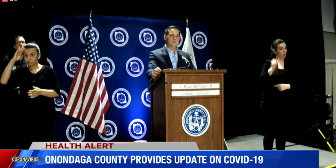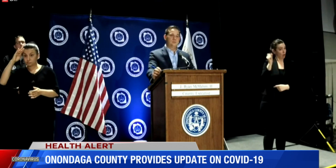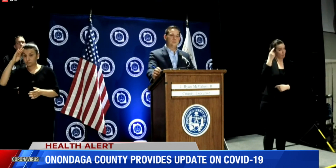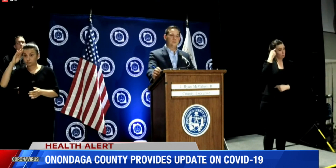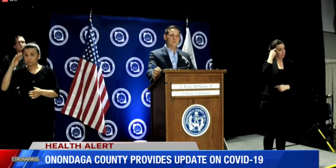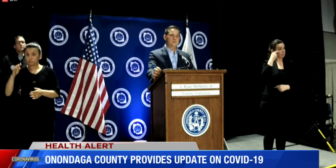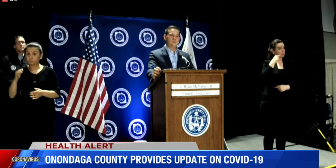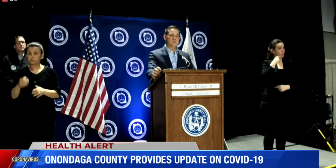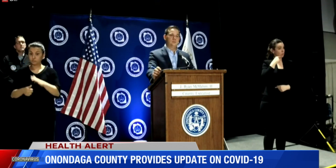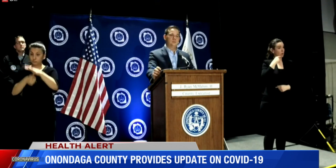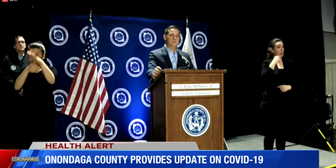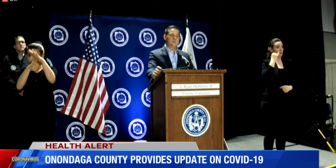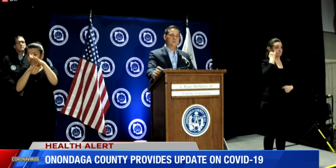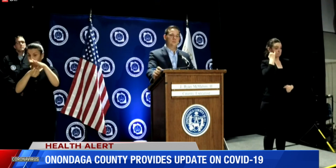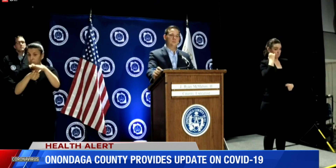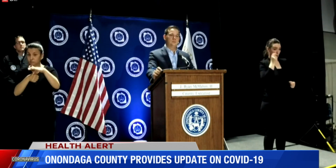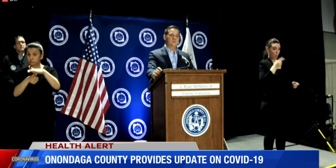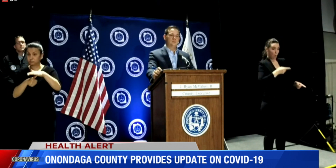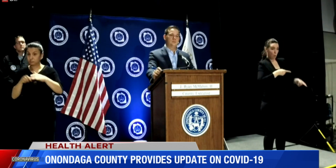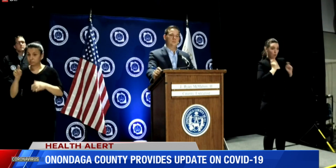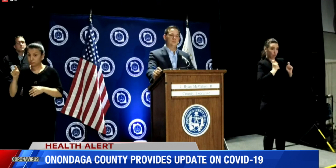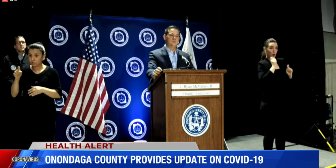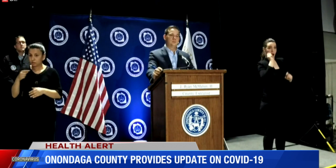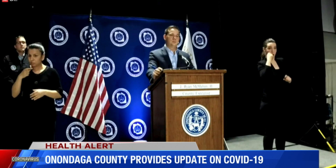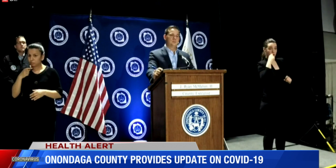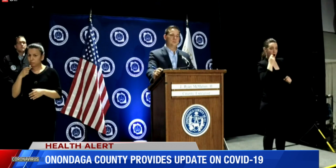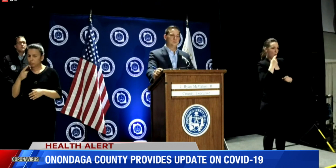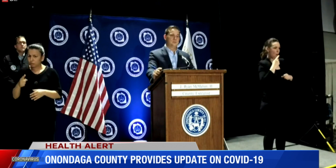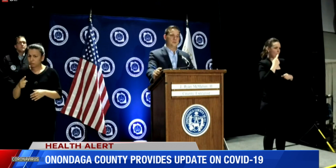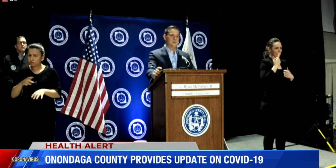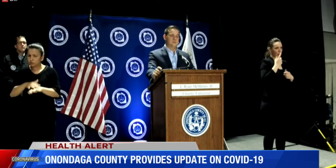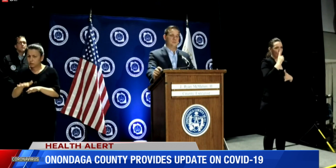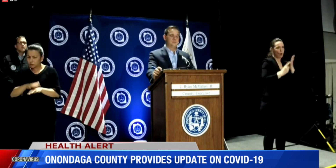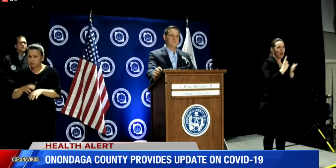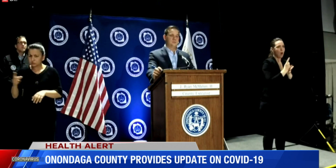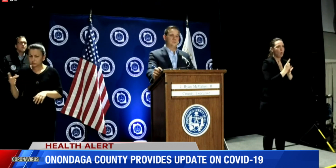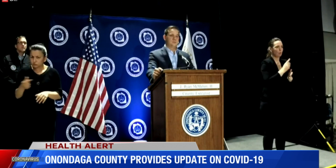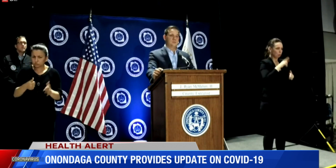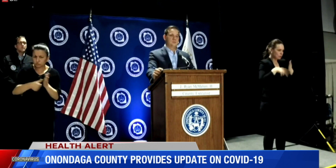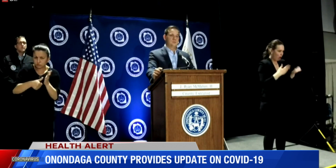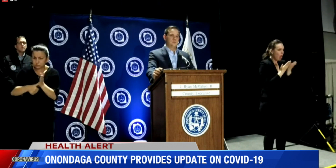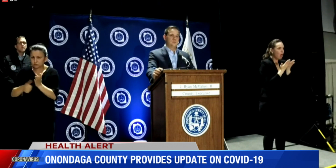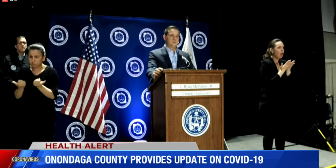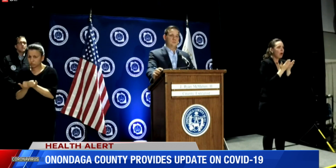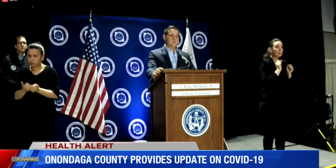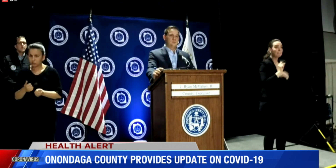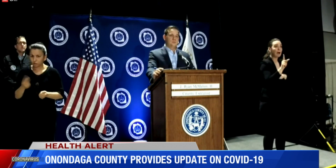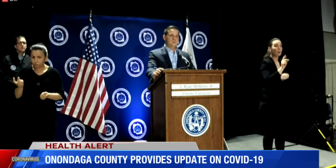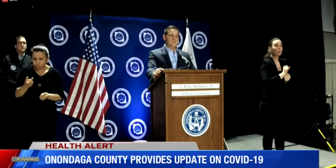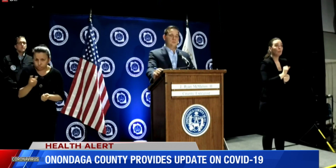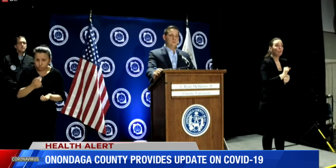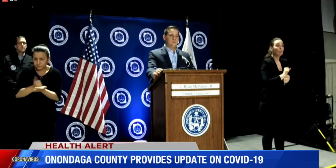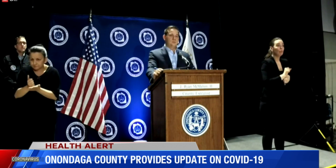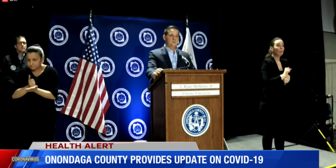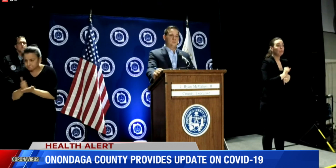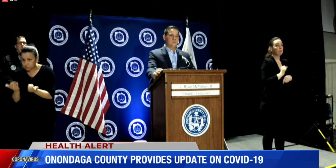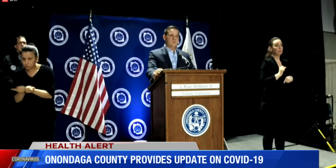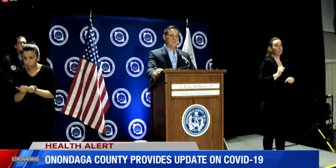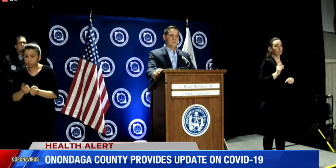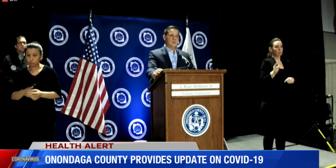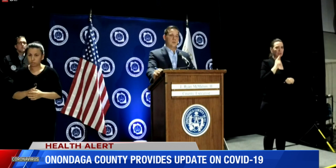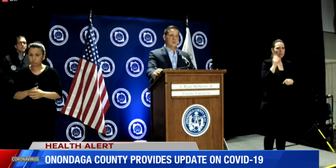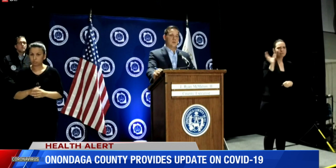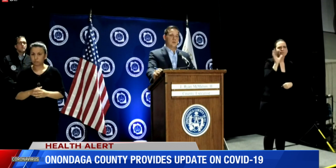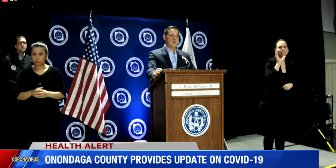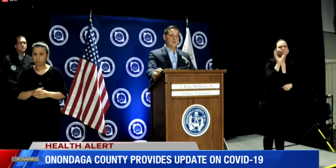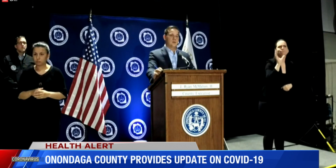very open. You've already changed providers. You said you'd be open to changing providers again if they prove that there's a quick test. I guess